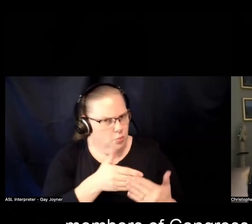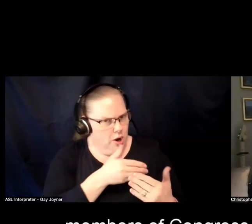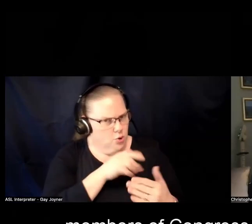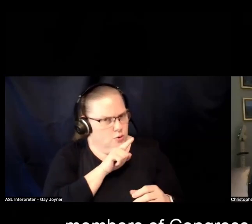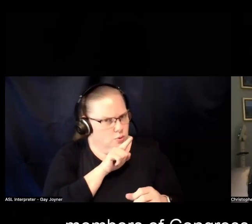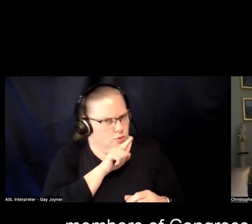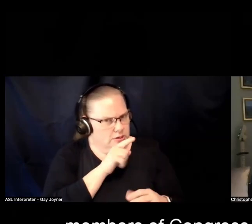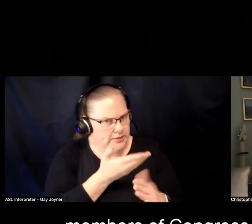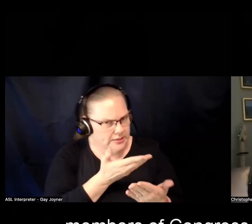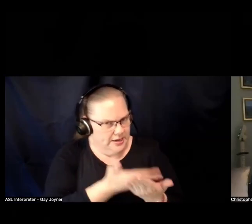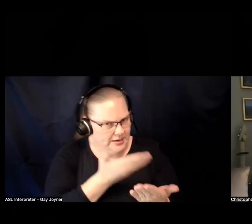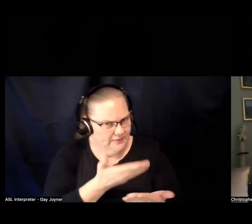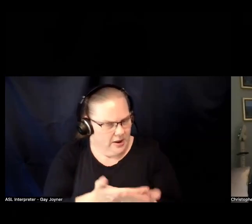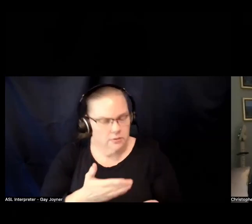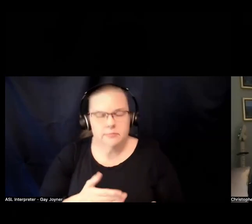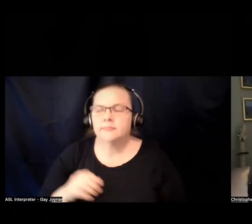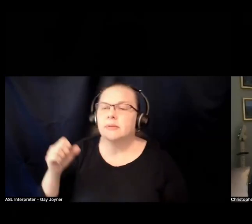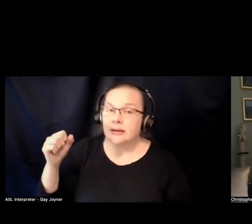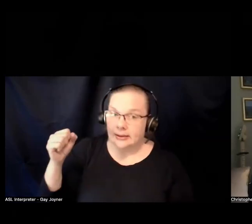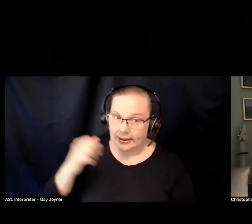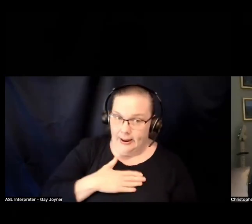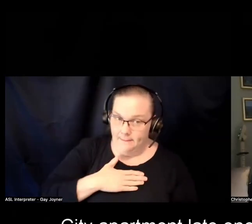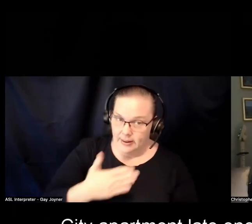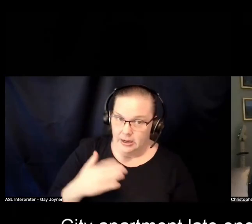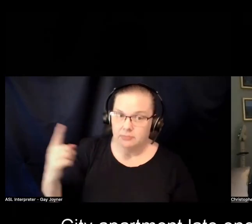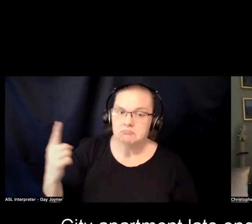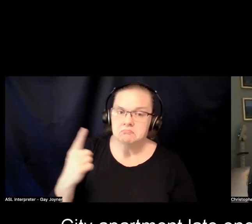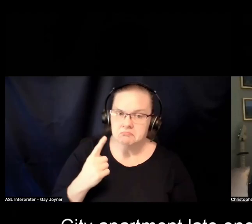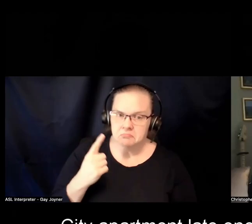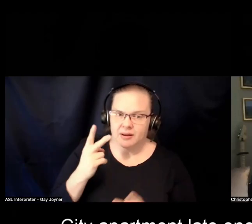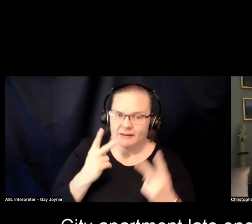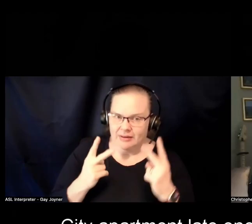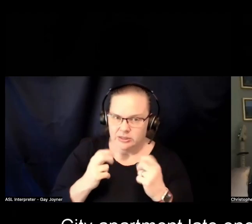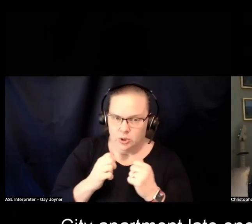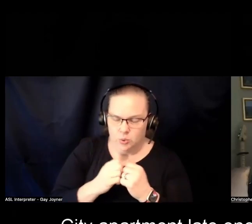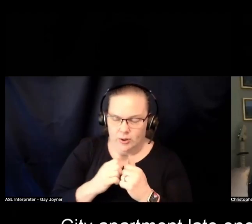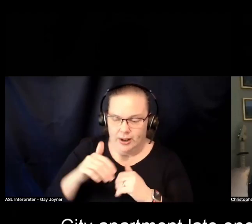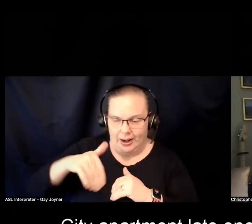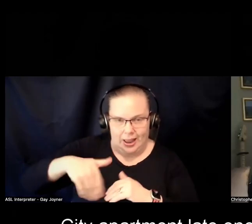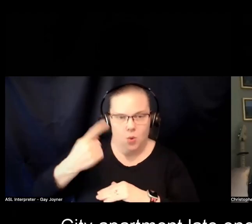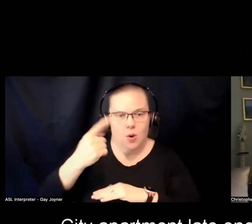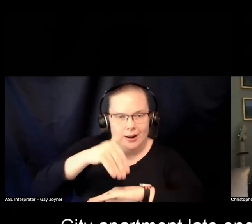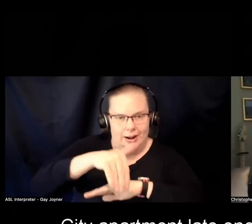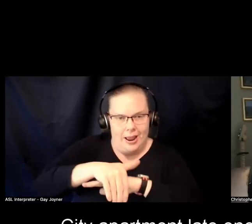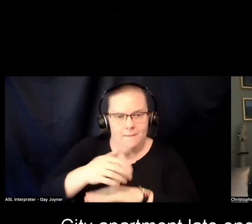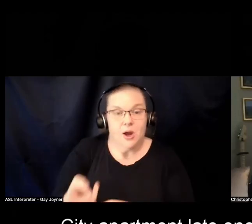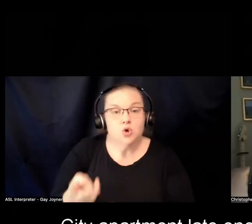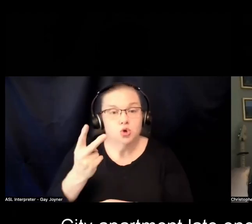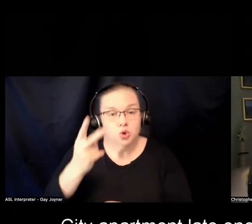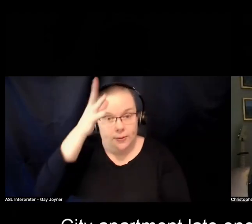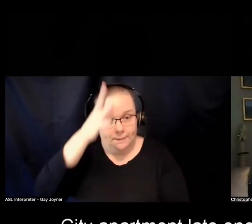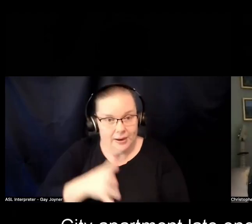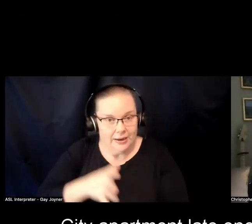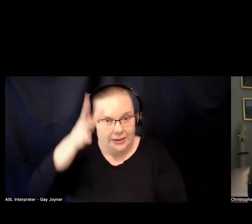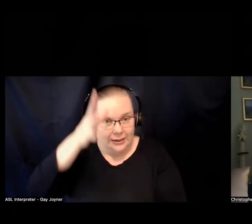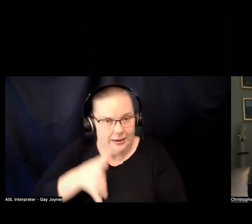DeSola admitted that he had been visited in his New York City apartment late one night by two men who claimed